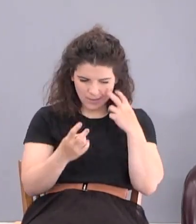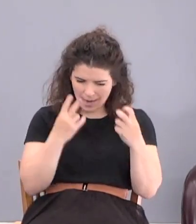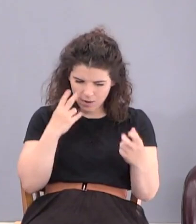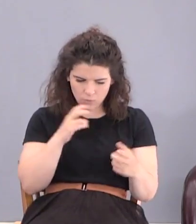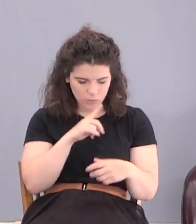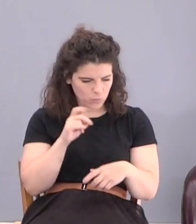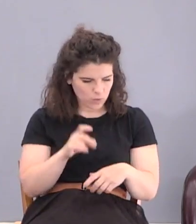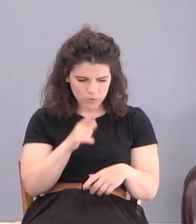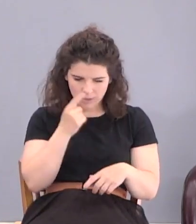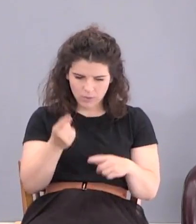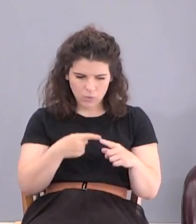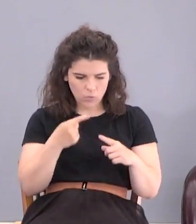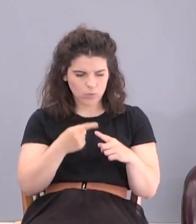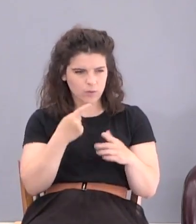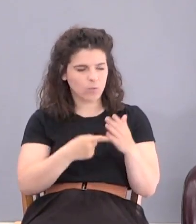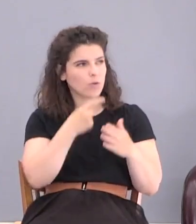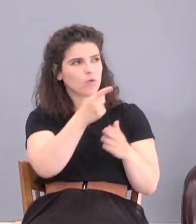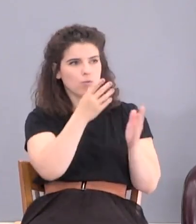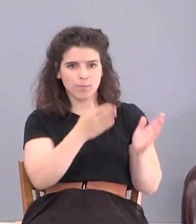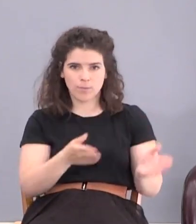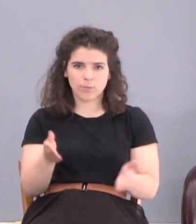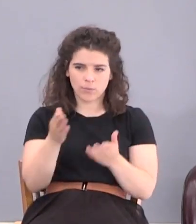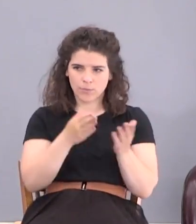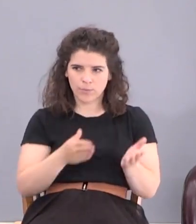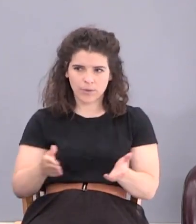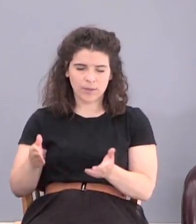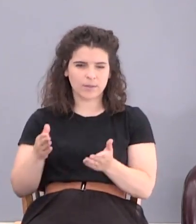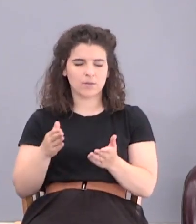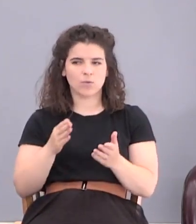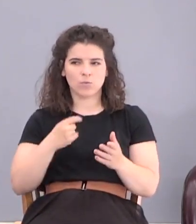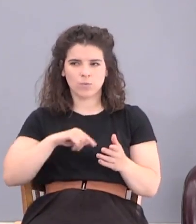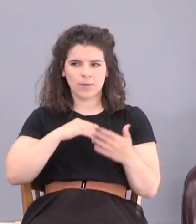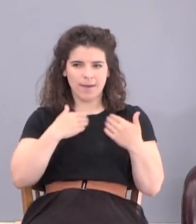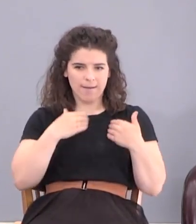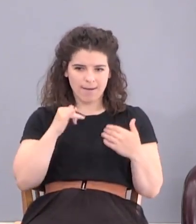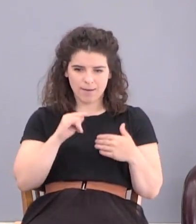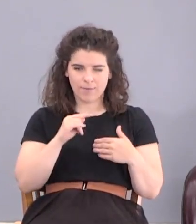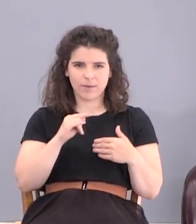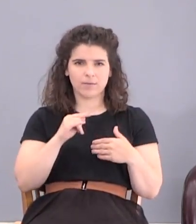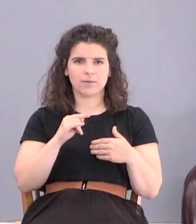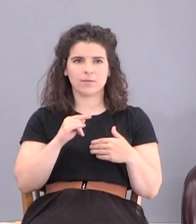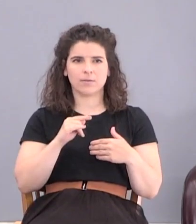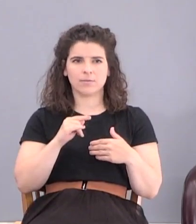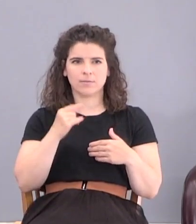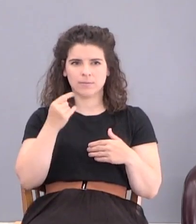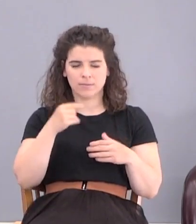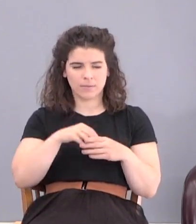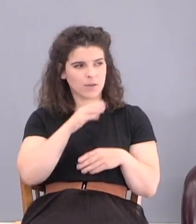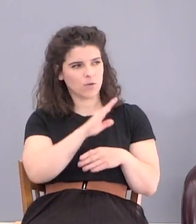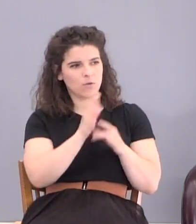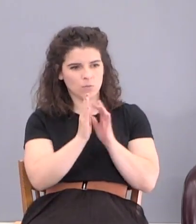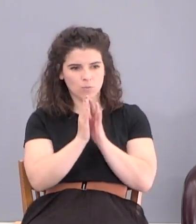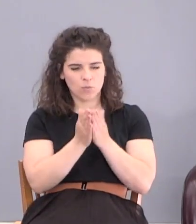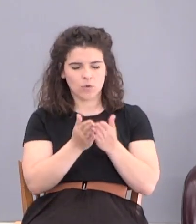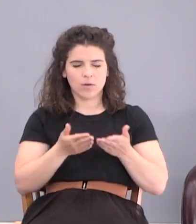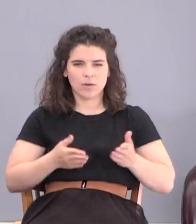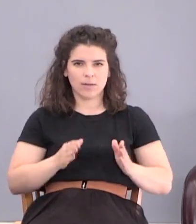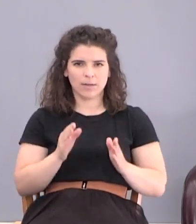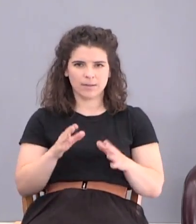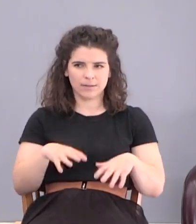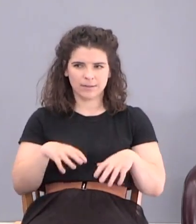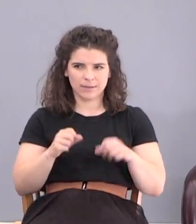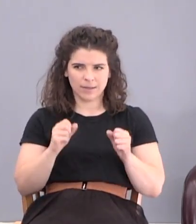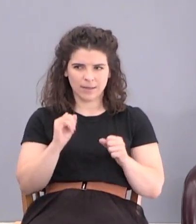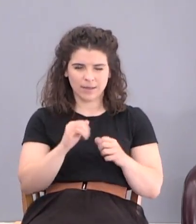what you purpose and plan and will. We have it in front of us in your word. Let us take that